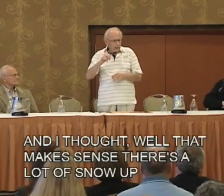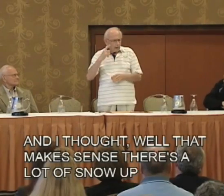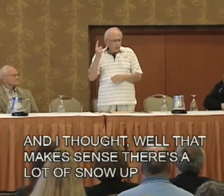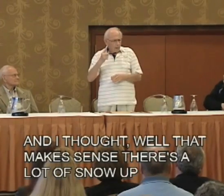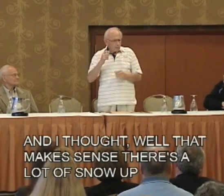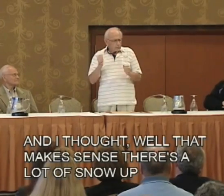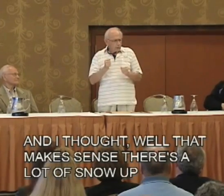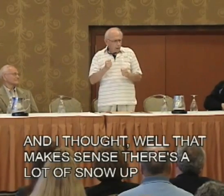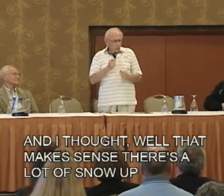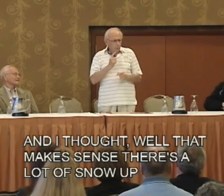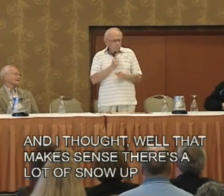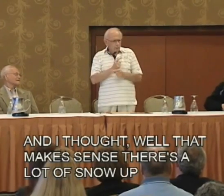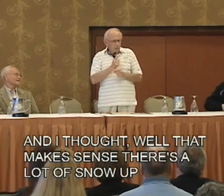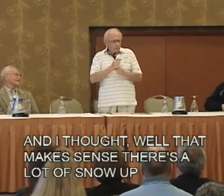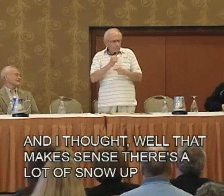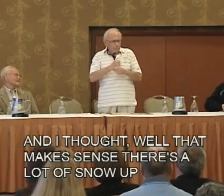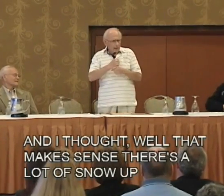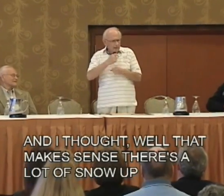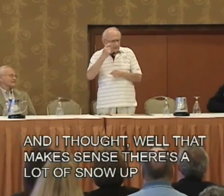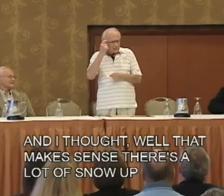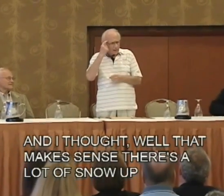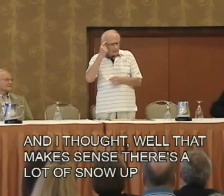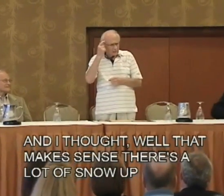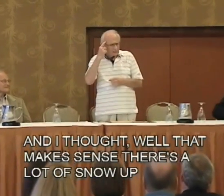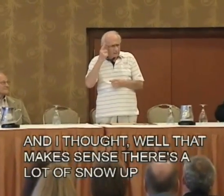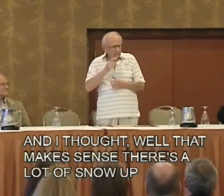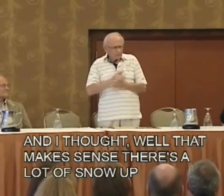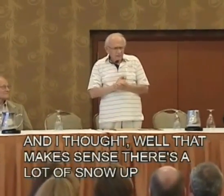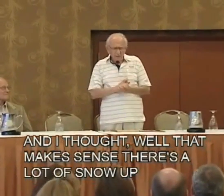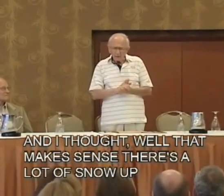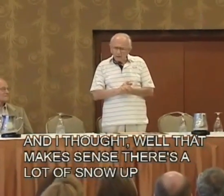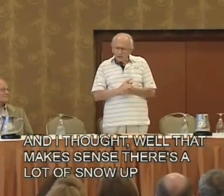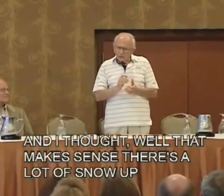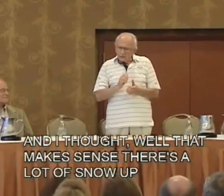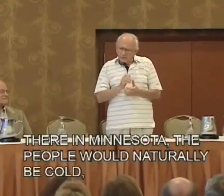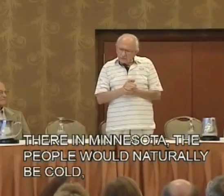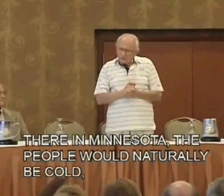snow up there in Minnesota that the people would naturally be cold that just made sense to me